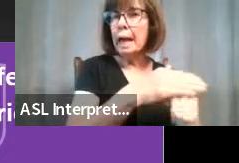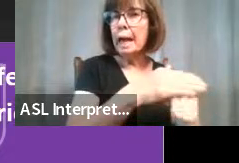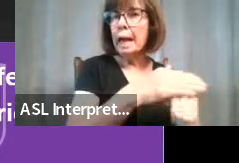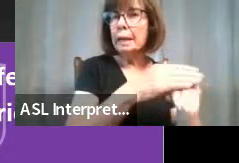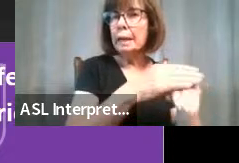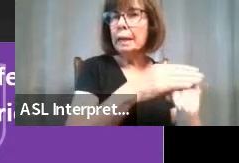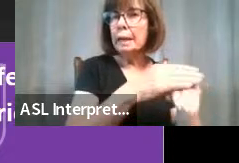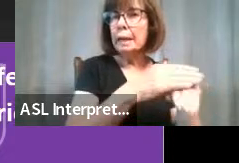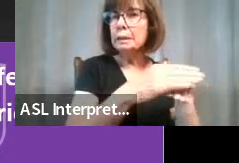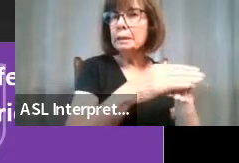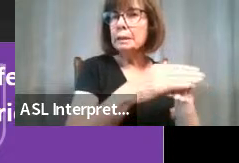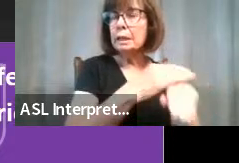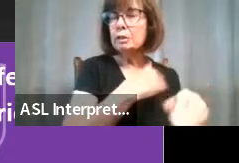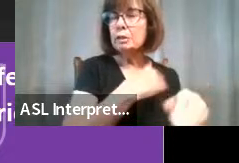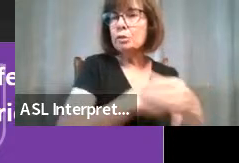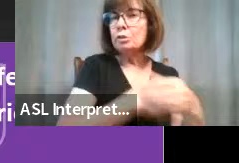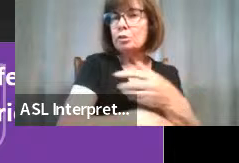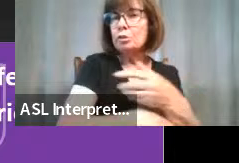transportations, and so forth.